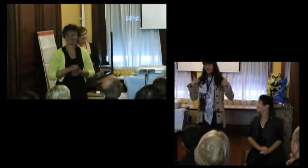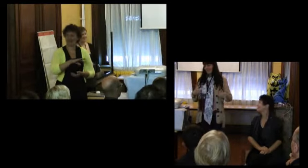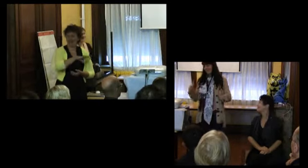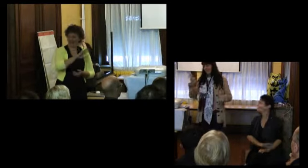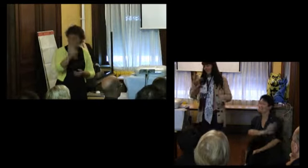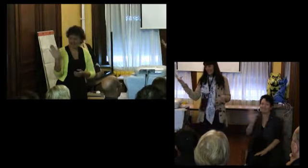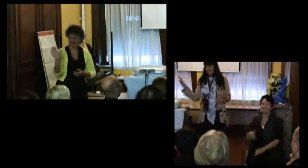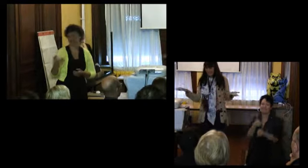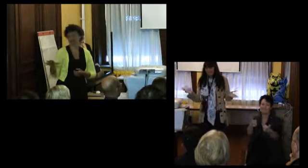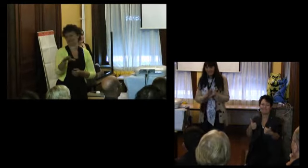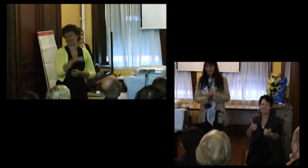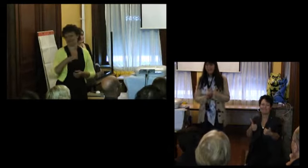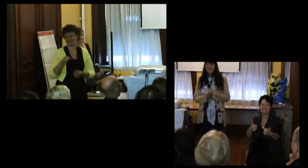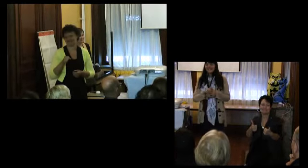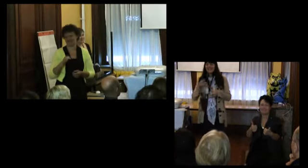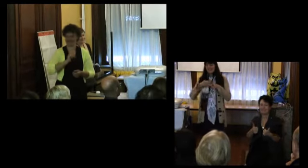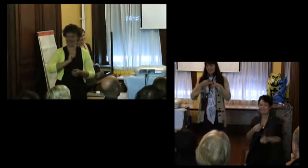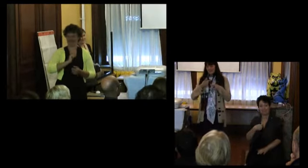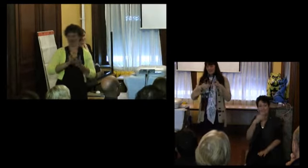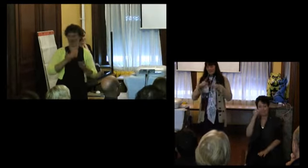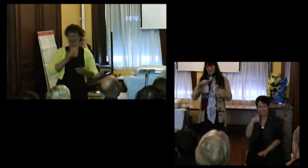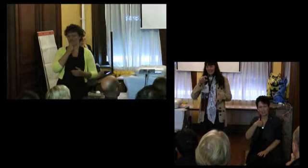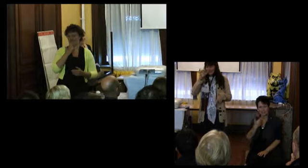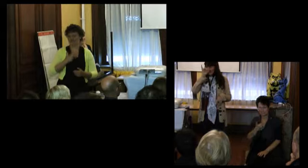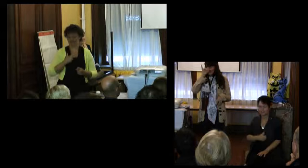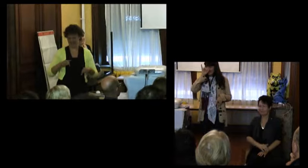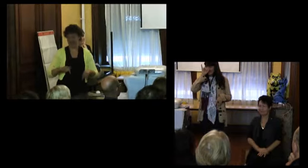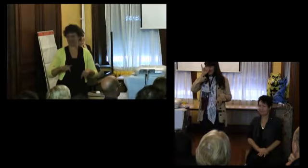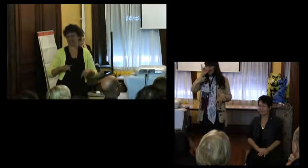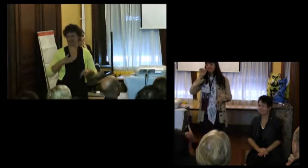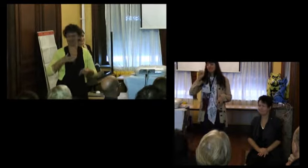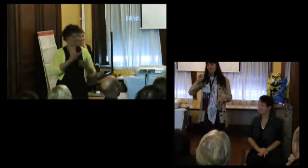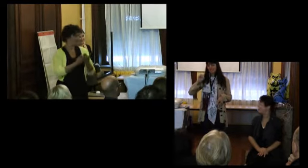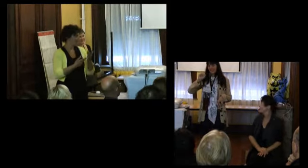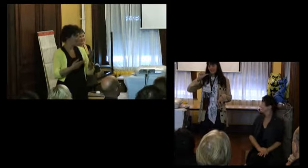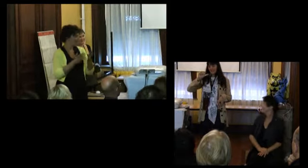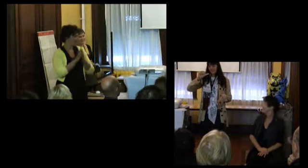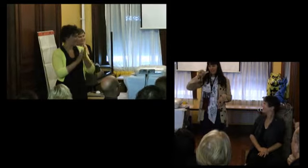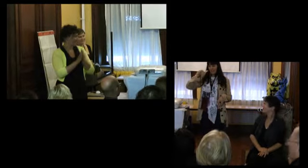Hello everyone, I'm French. My name is this one.